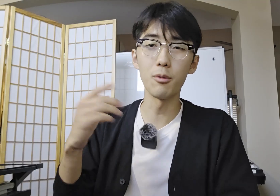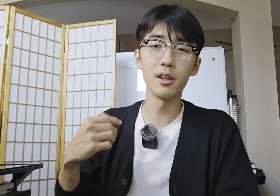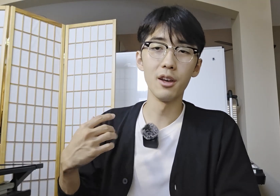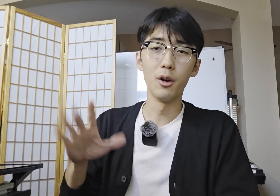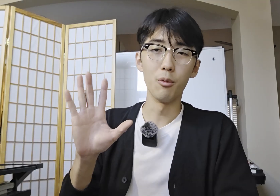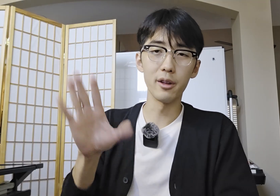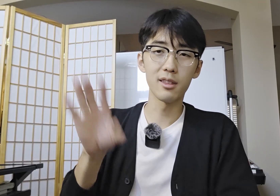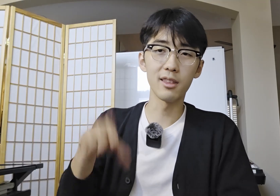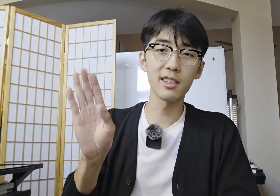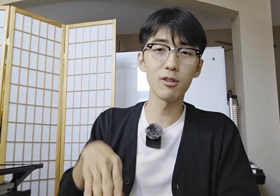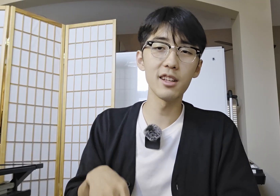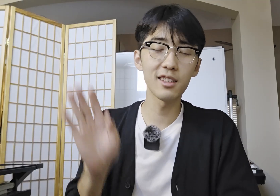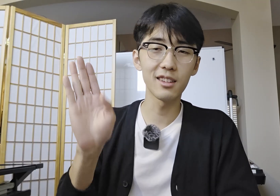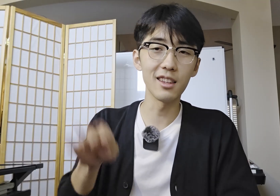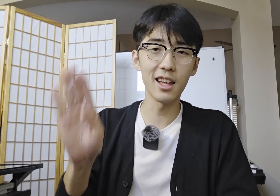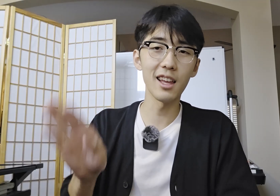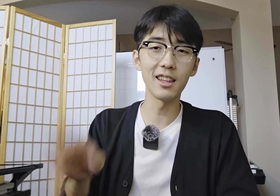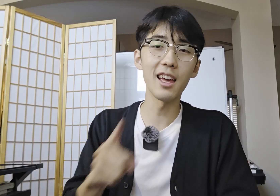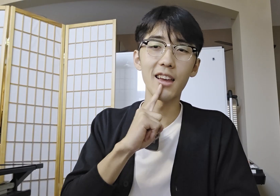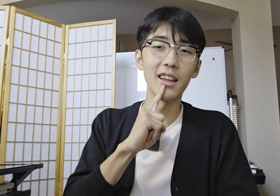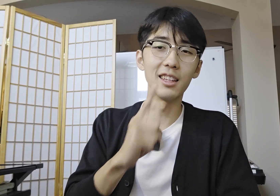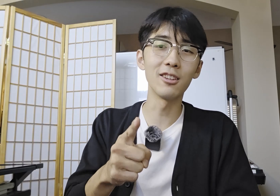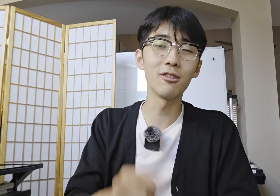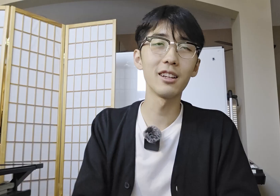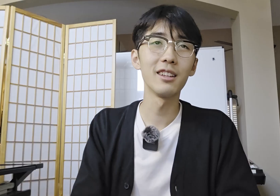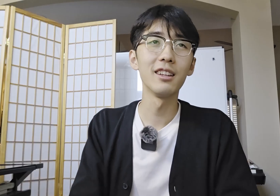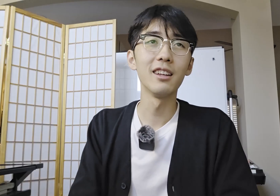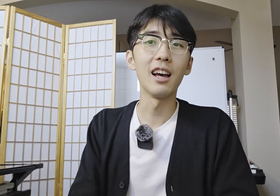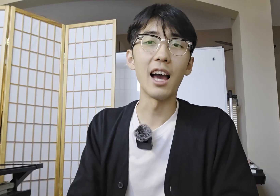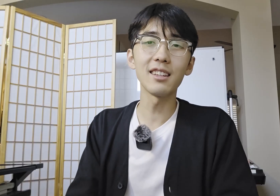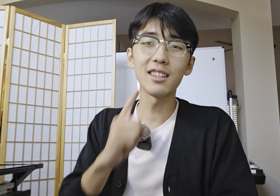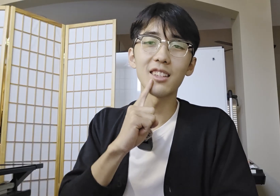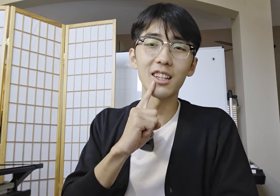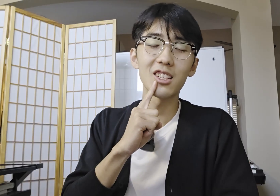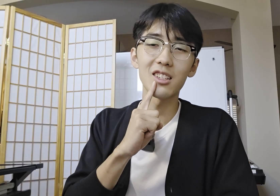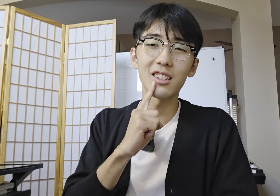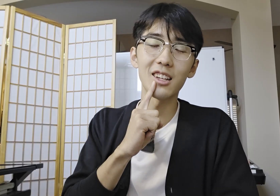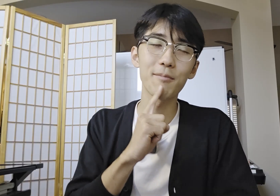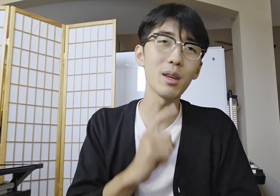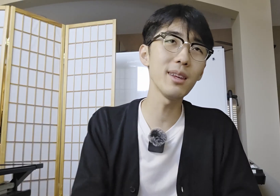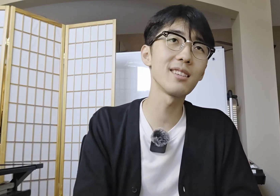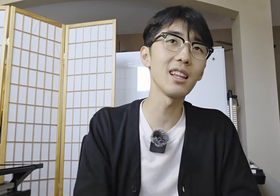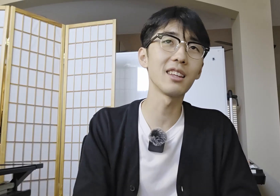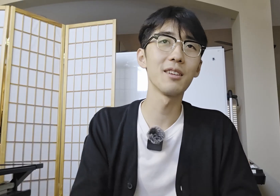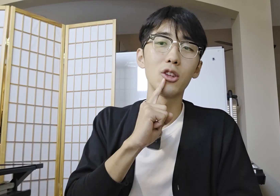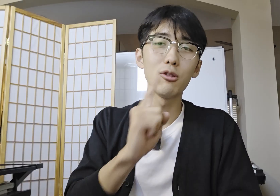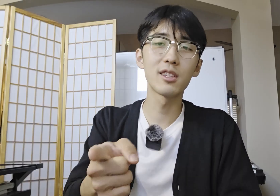know what this was. The ne and the you. I guess this, like, maybe he's saying like, you